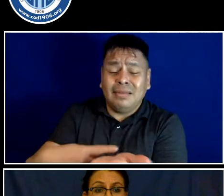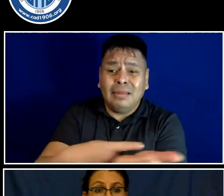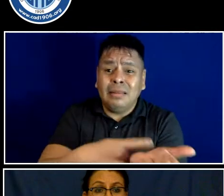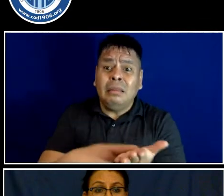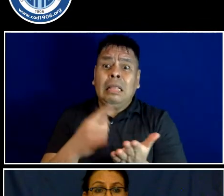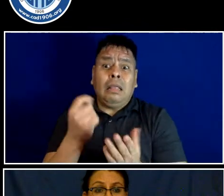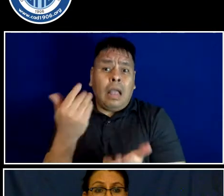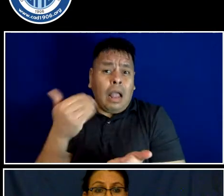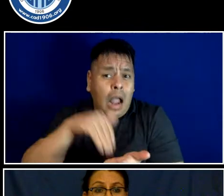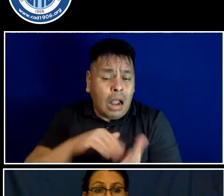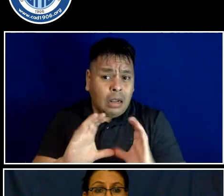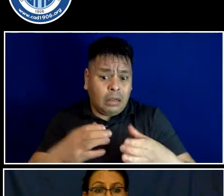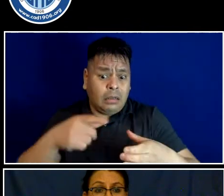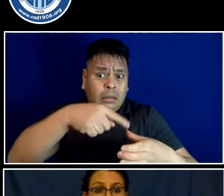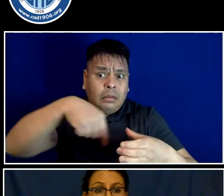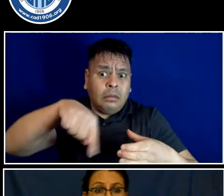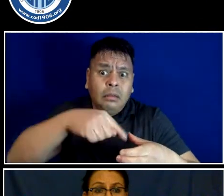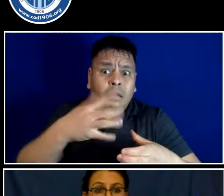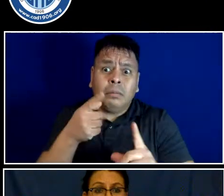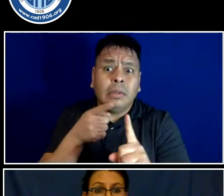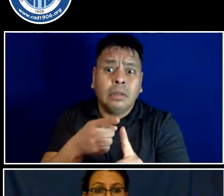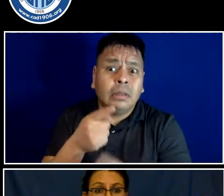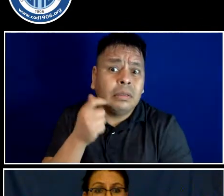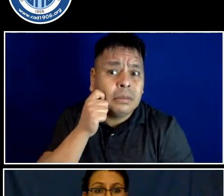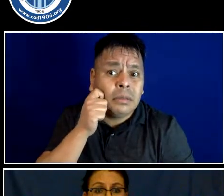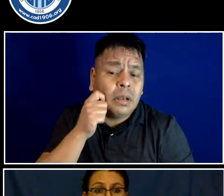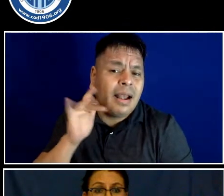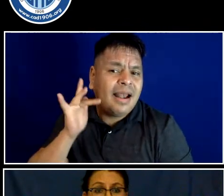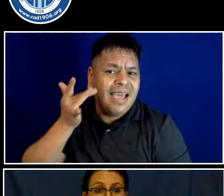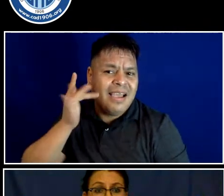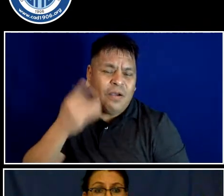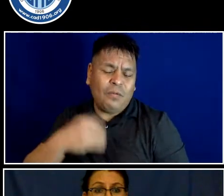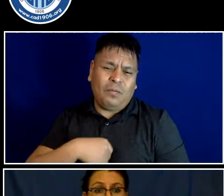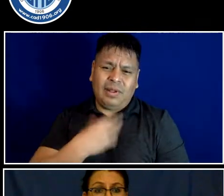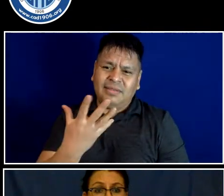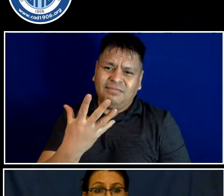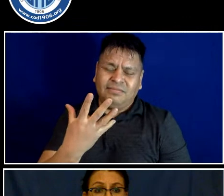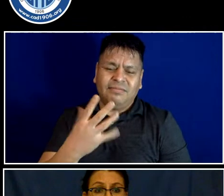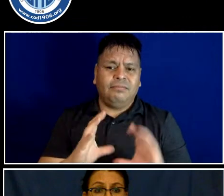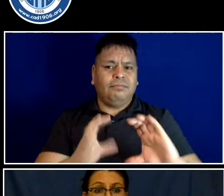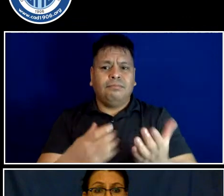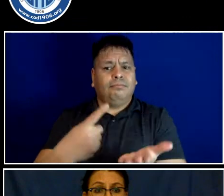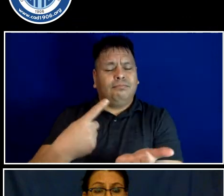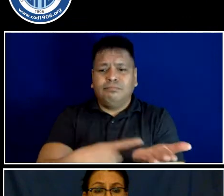Mexican, another was Puerto Rican, and Cuban. And so